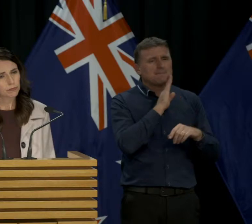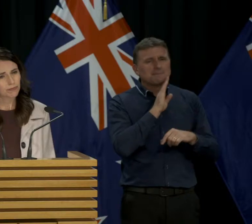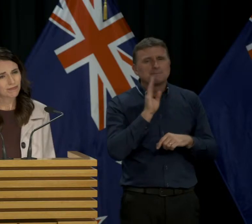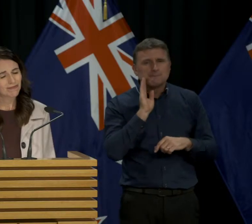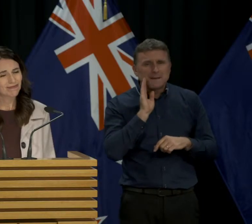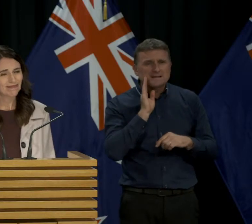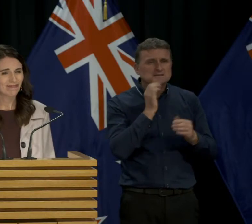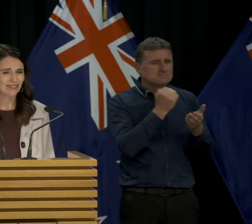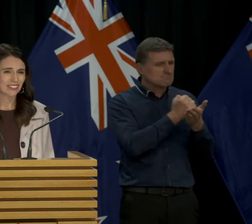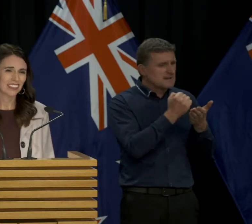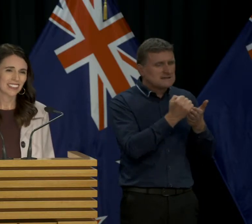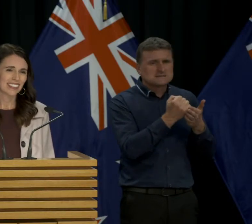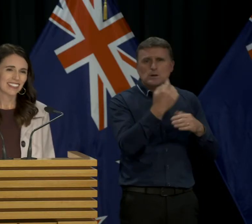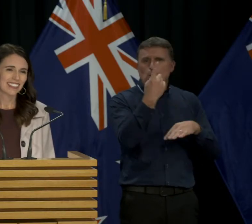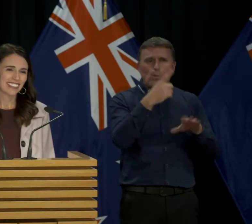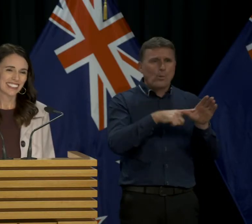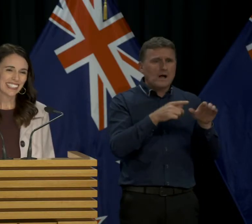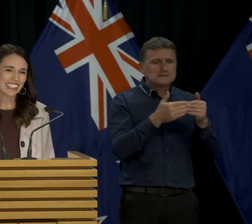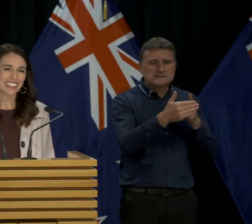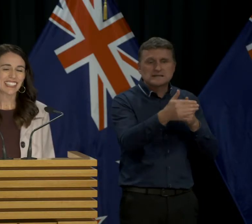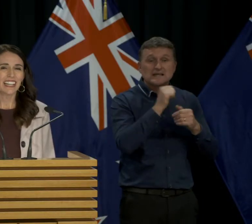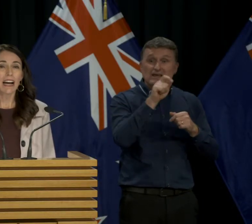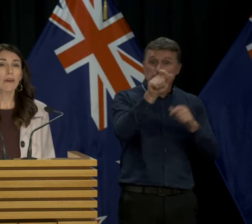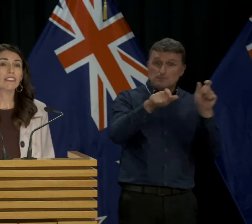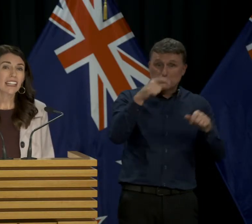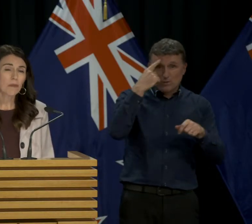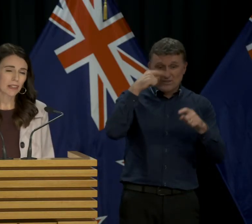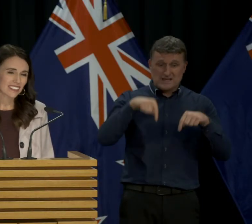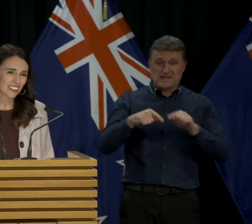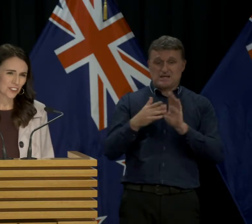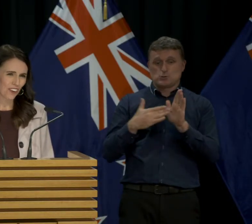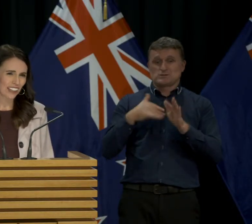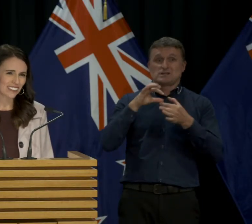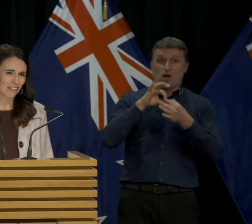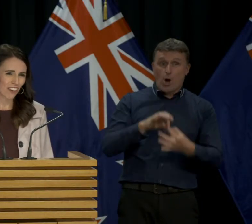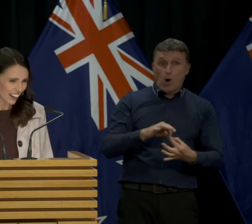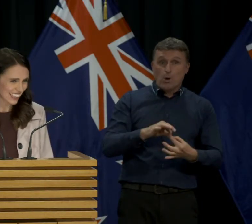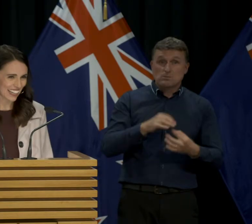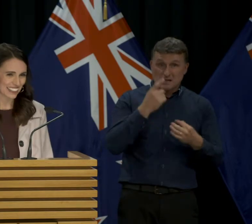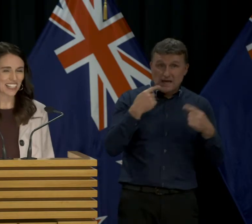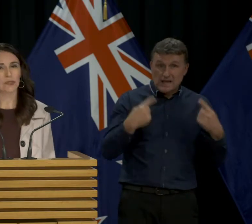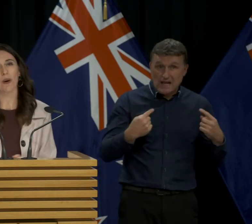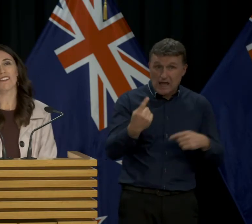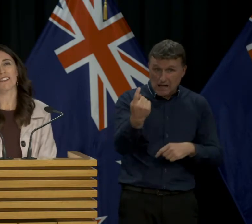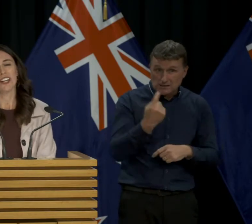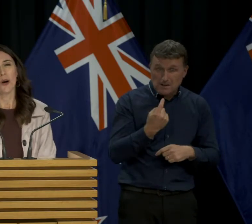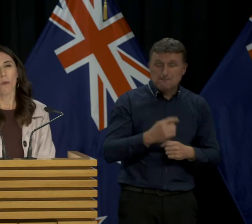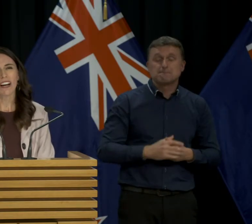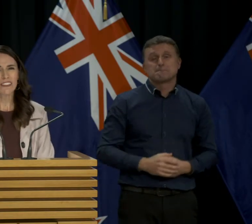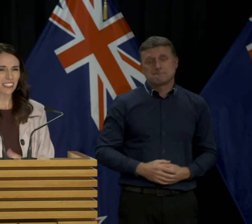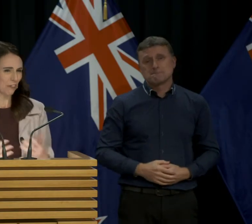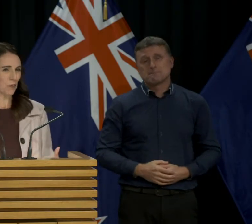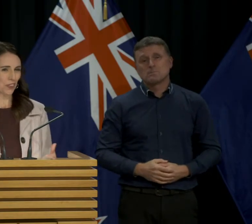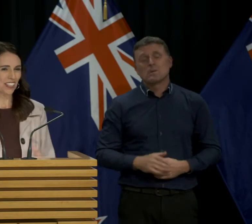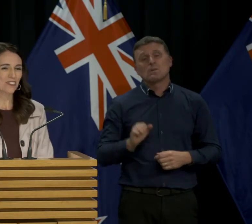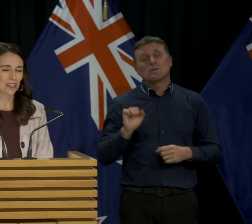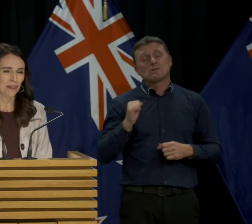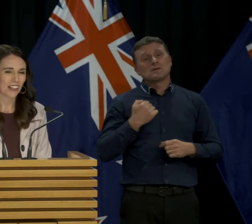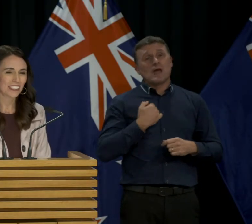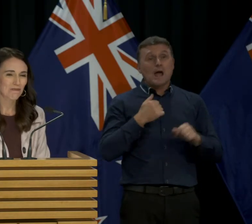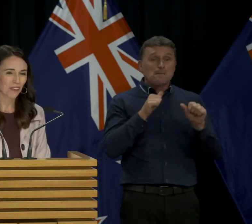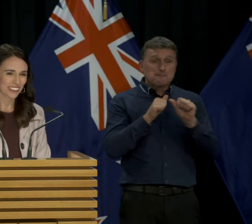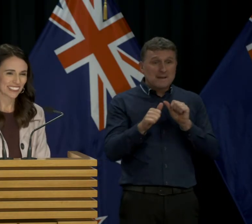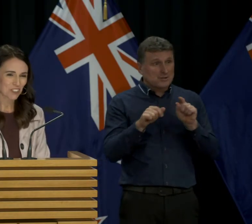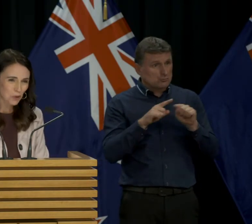the next year, anyone who considers New Zealand to be their home can come home. And we've done our best to try and define that, and that's one of the difficult things